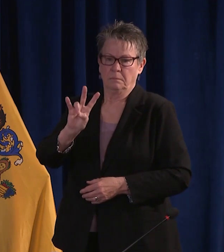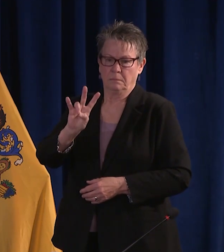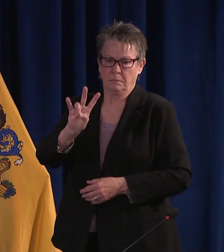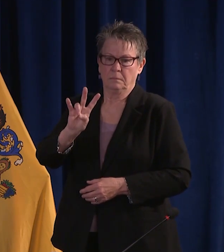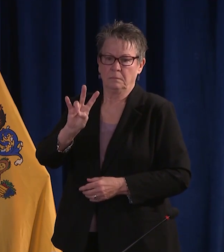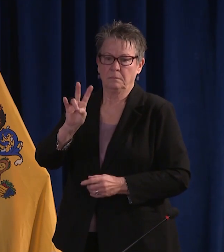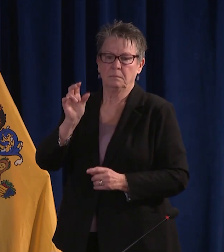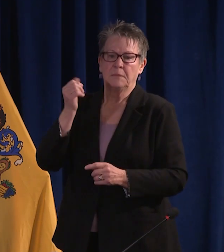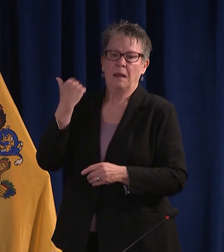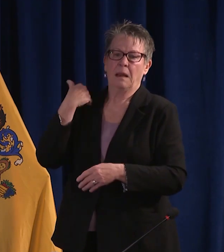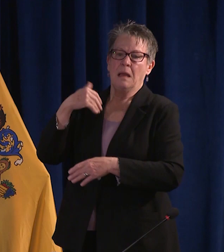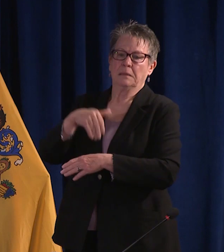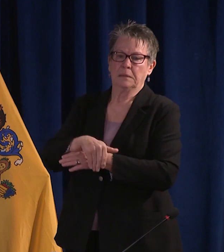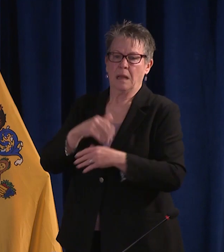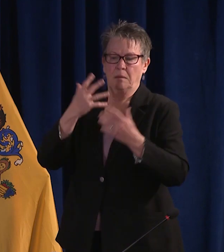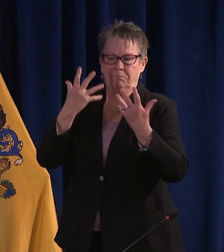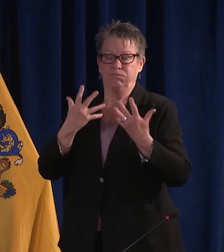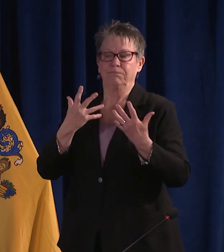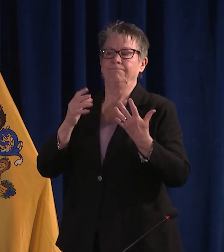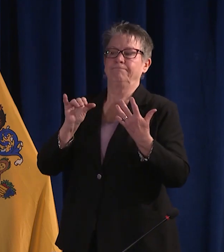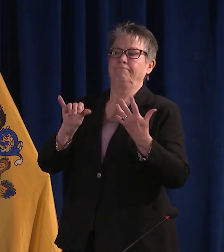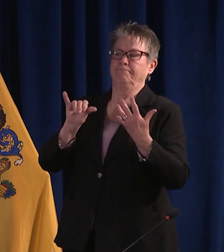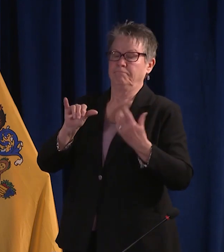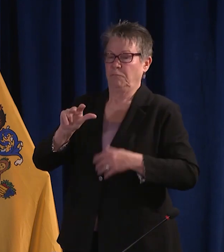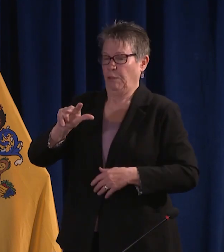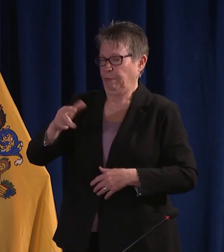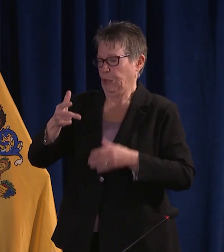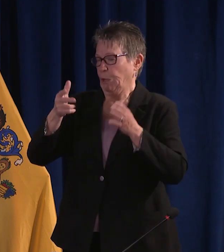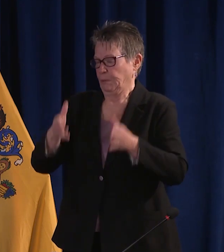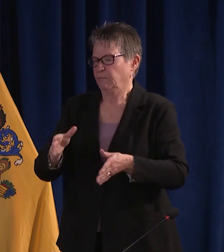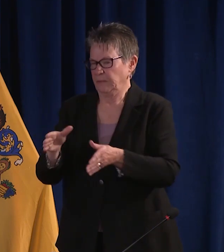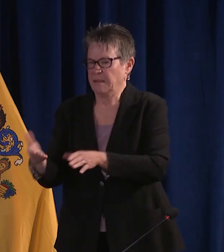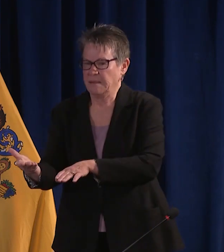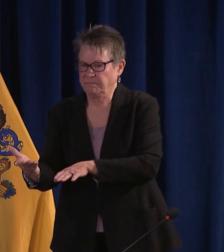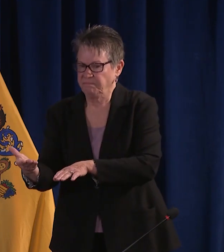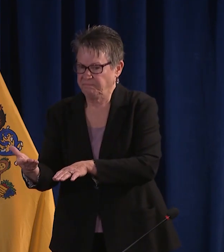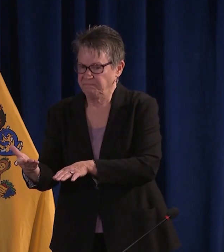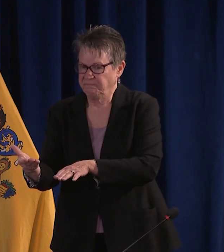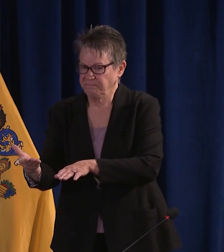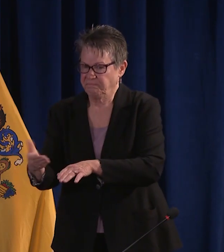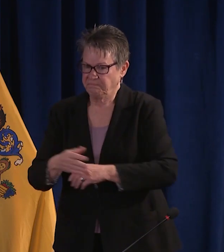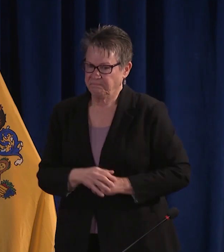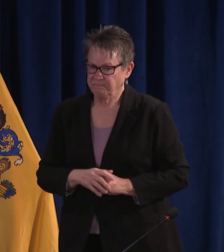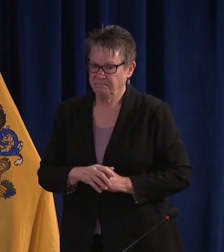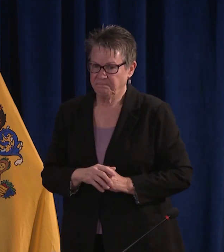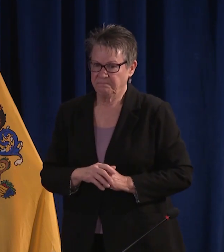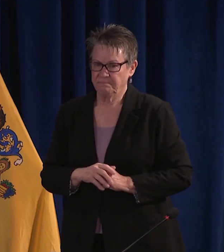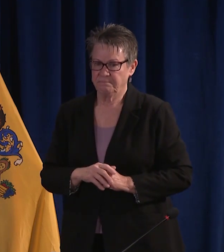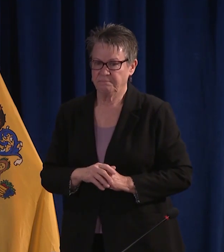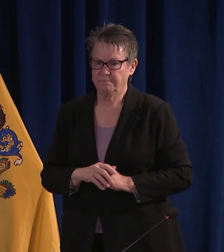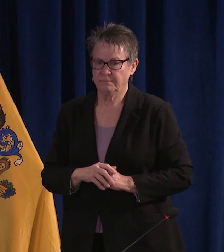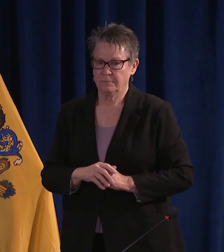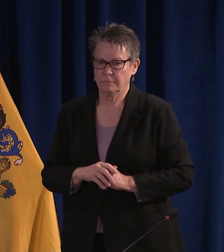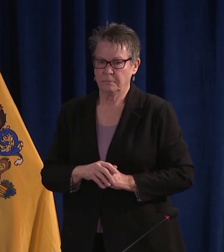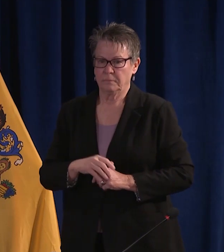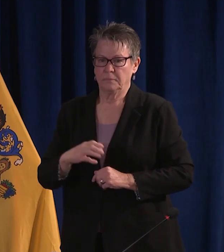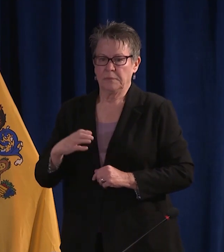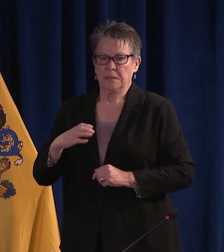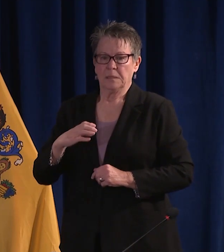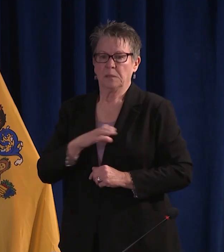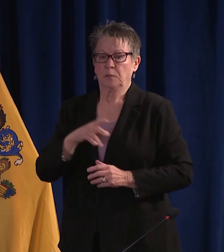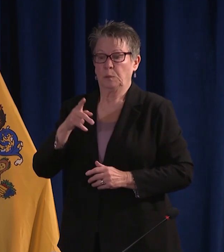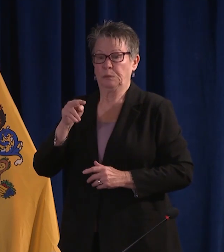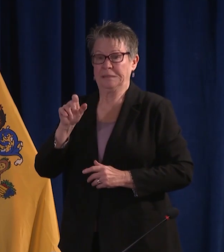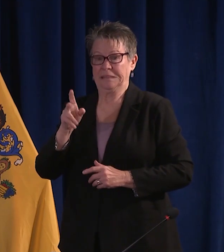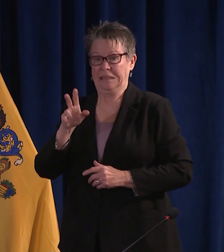evolving reality, and Judy will get into the details, including the demographic and geographic details